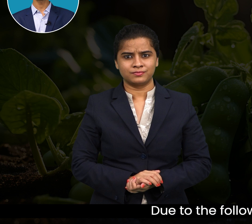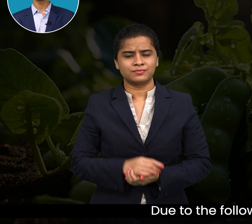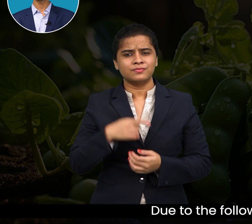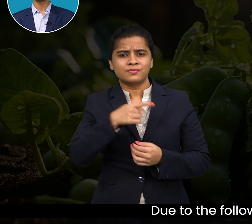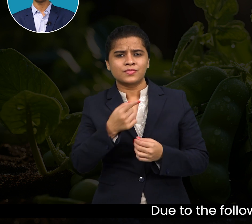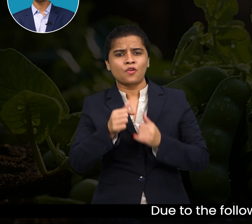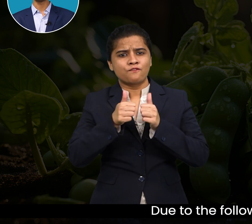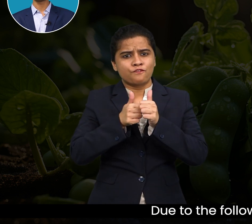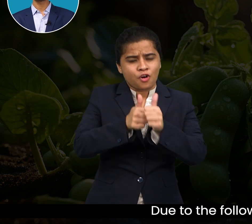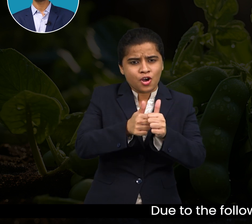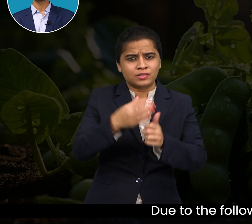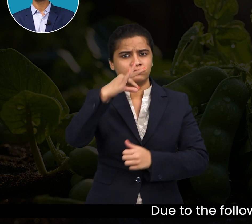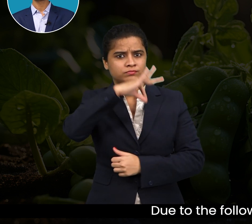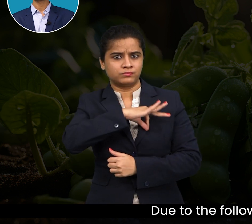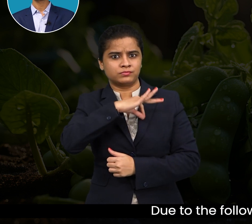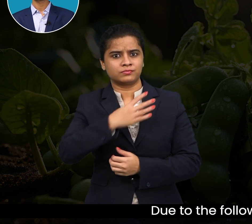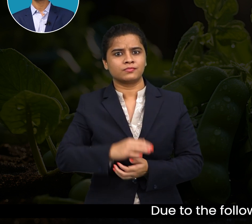Due to the following advantages,